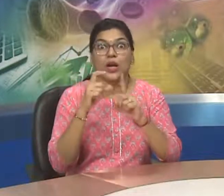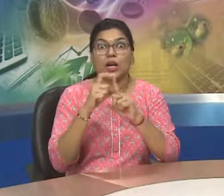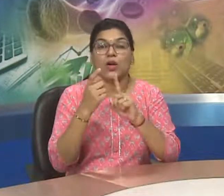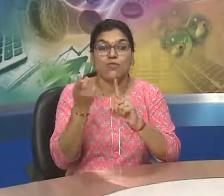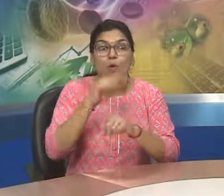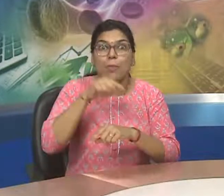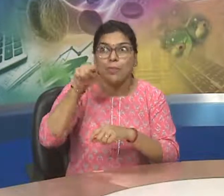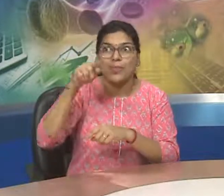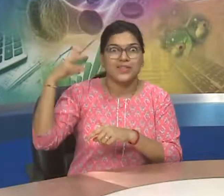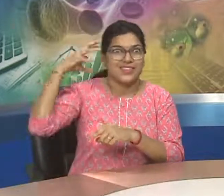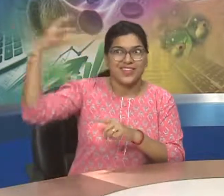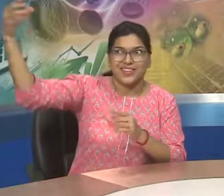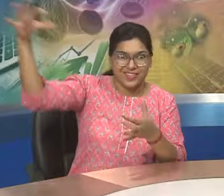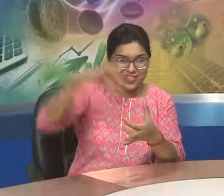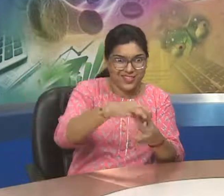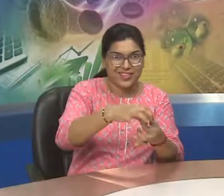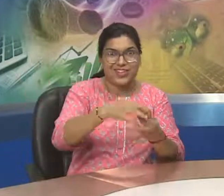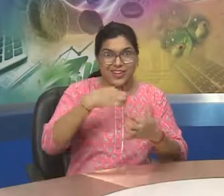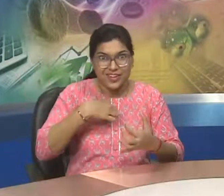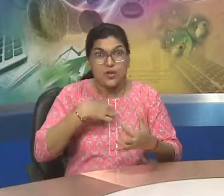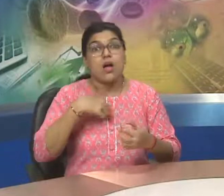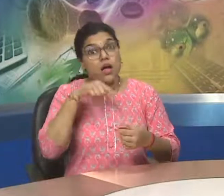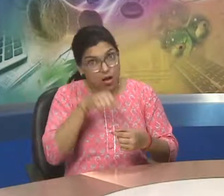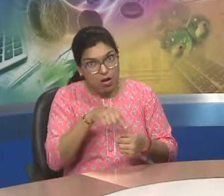day and night, and etc.